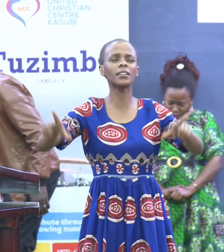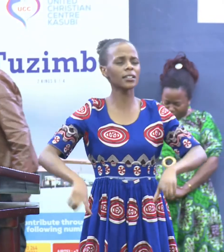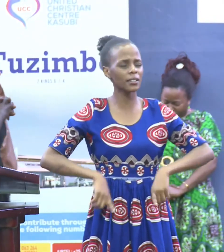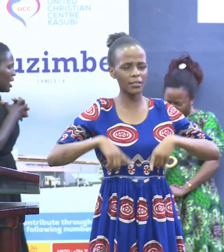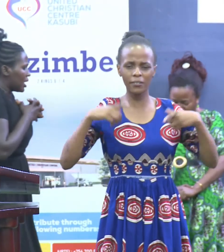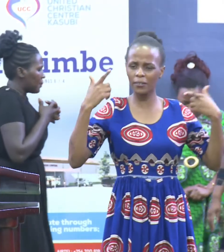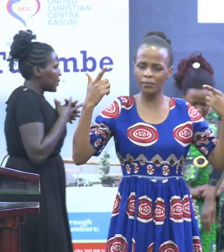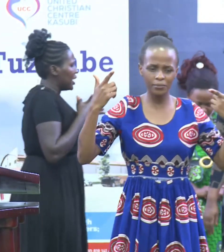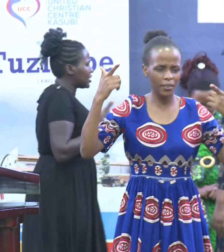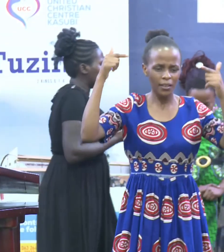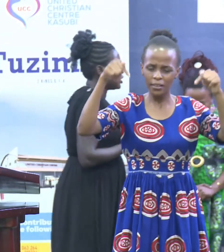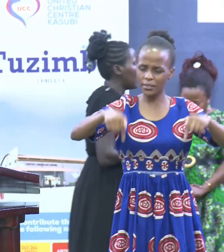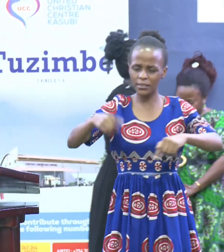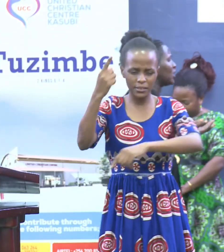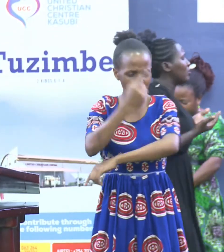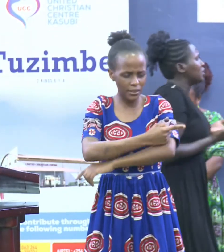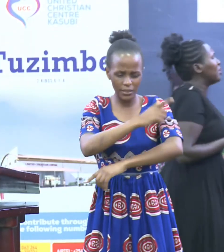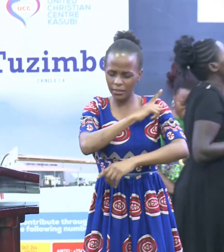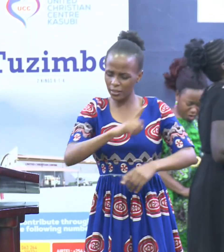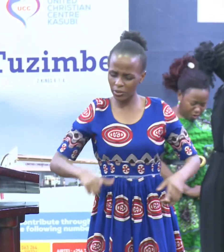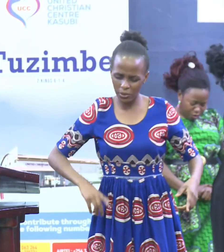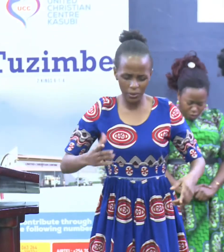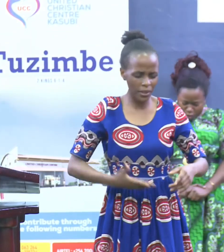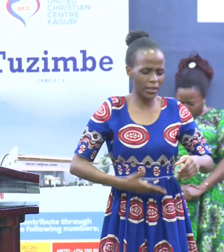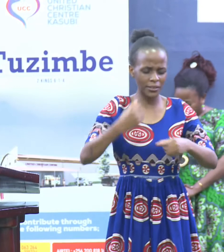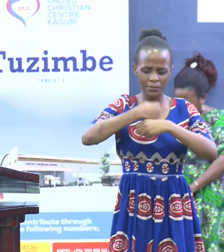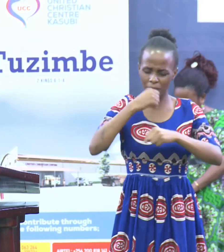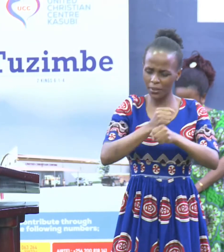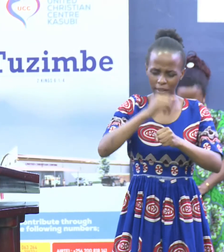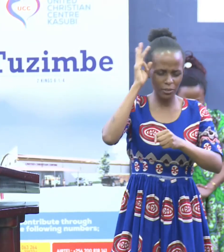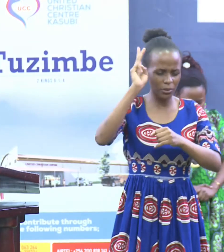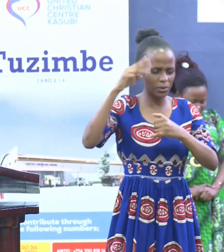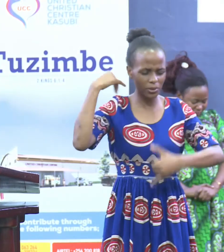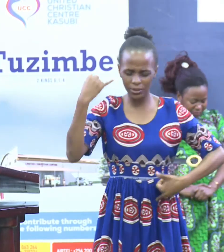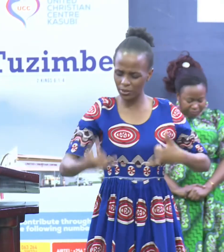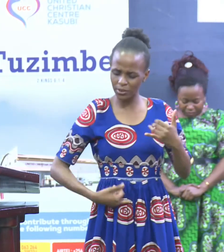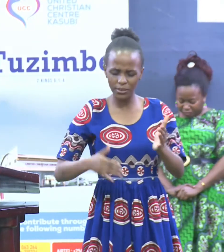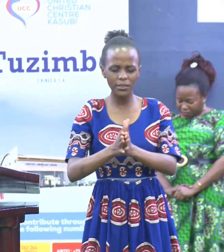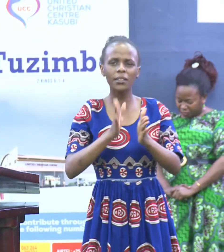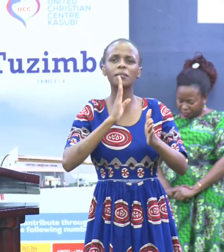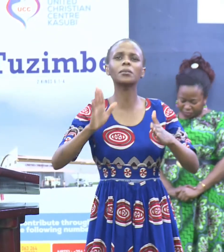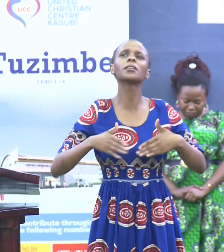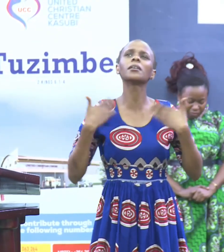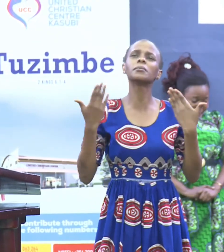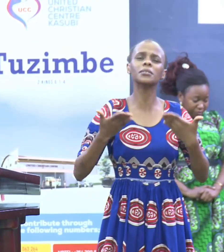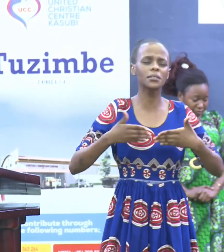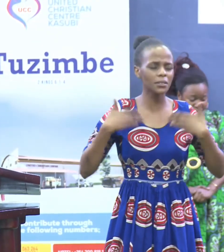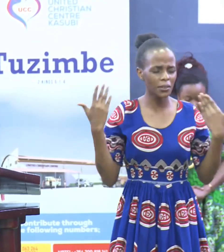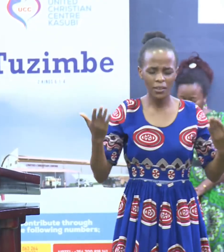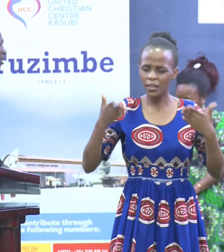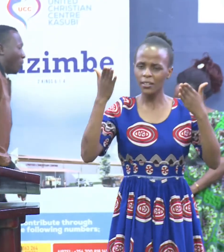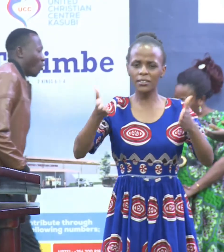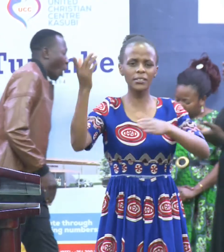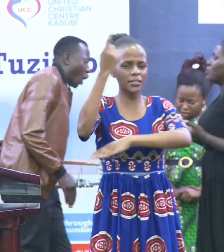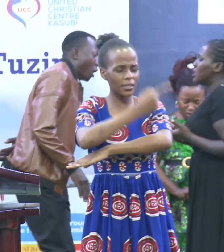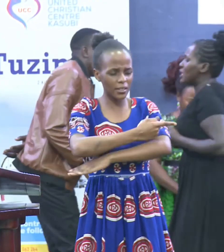alive This is the day that the Lord has made I shall rejoice and be glad in it This is the day